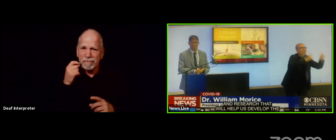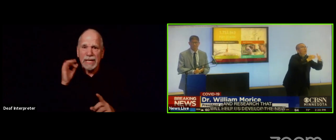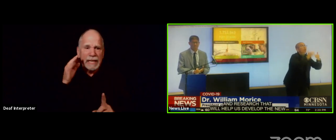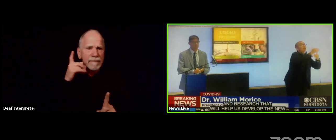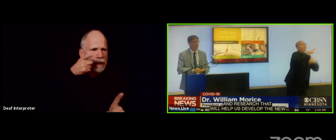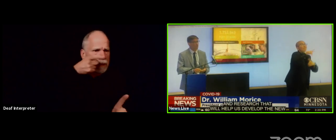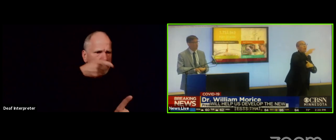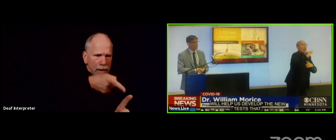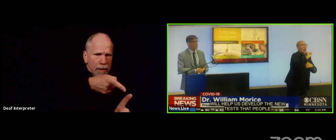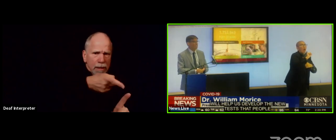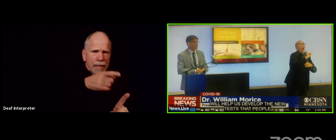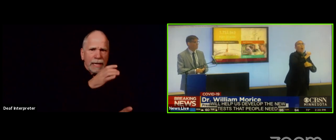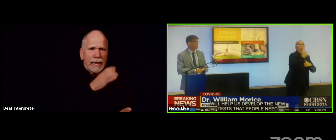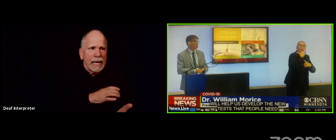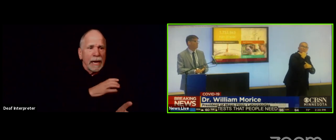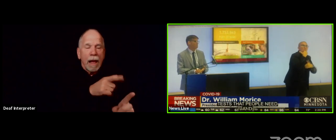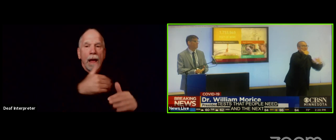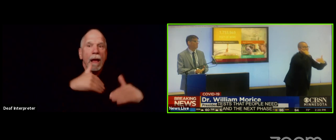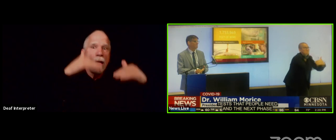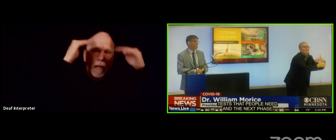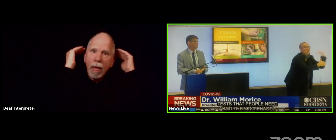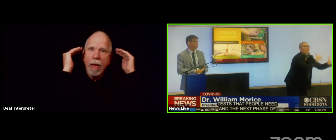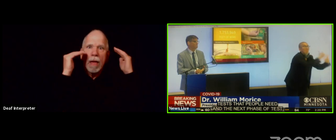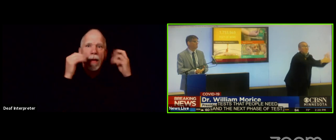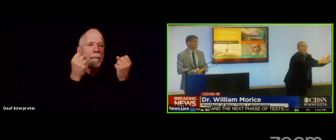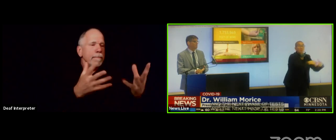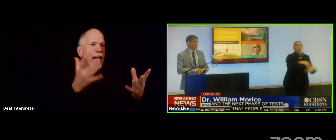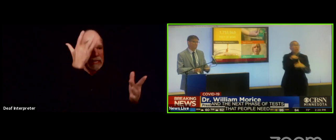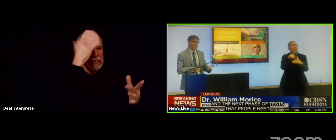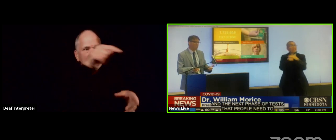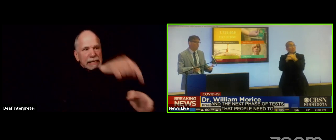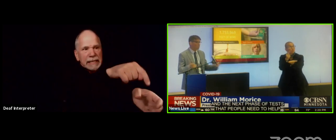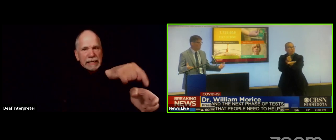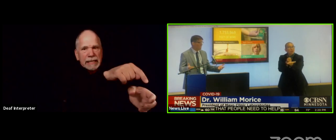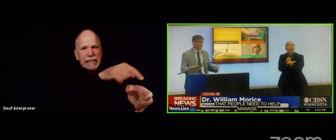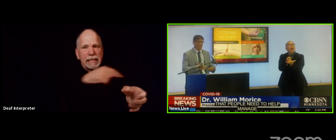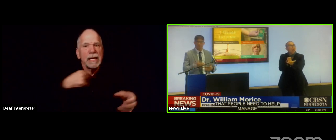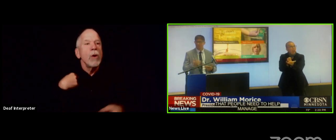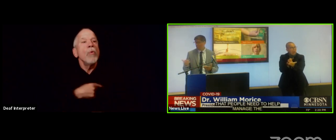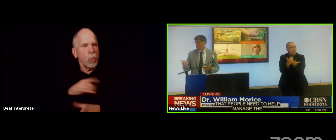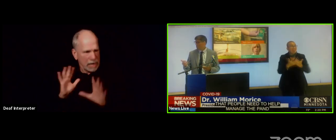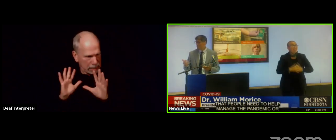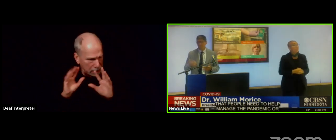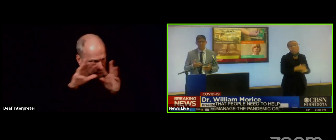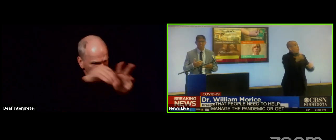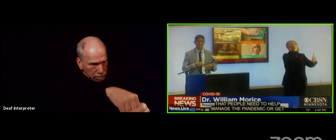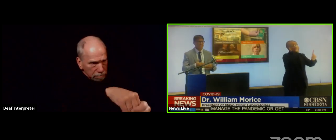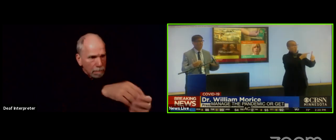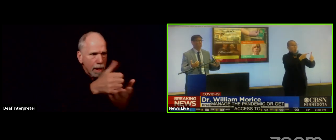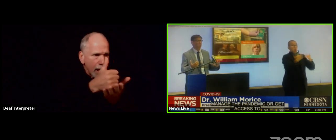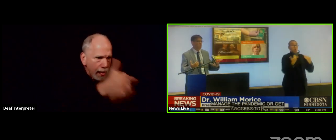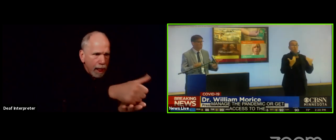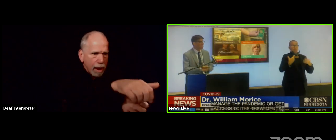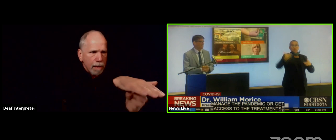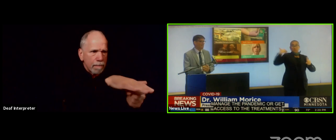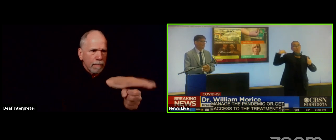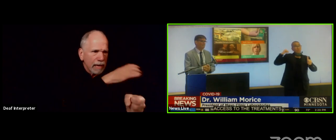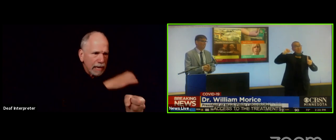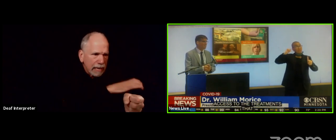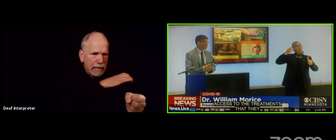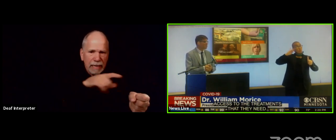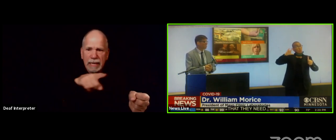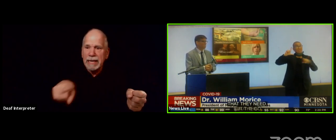this pandemic or get access to the treatments that they need. But the goal today and the goal in April was to really get testing up and running.